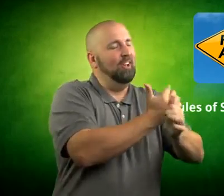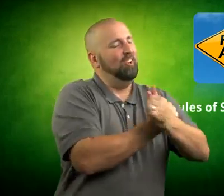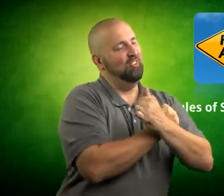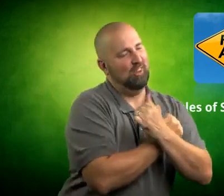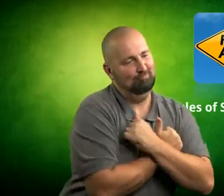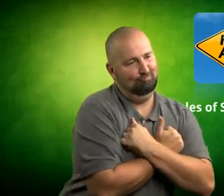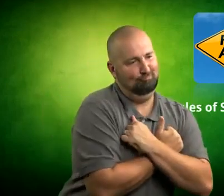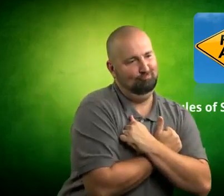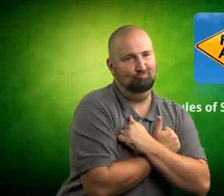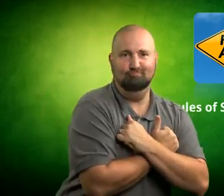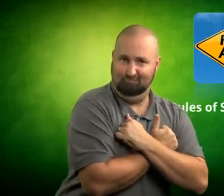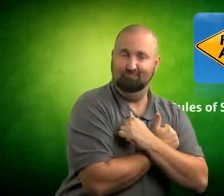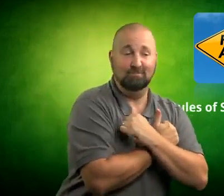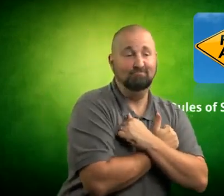hug.